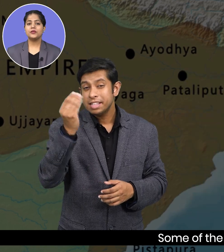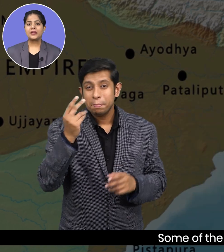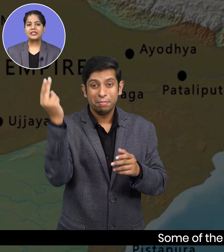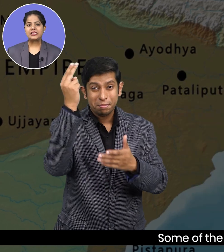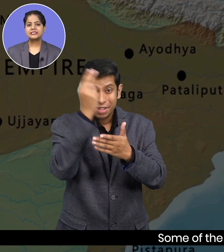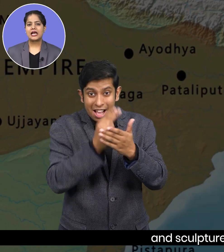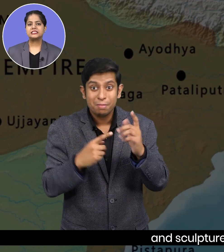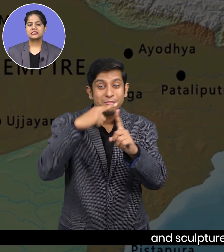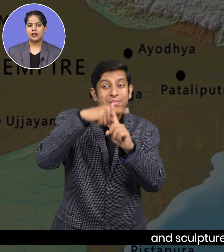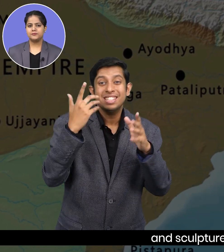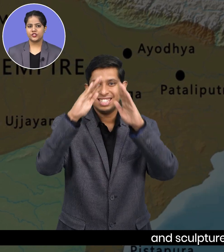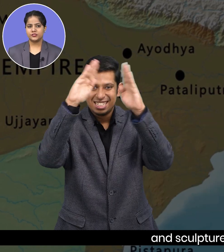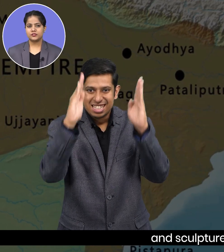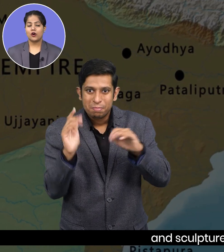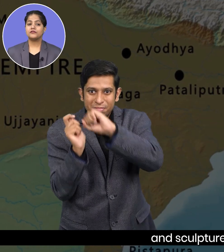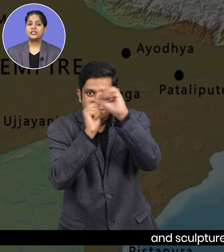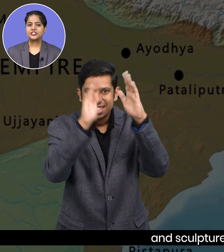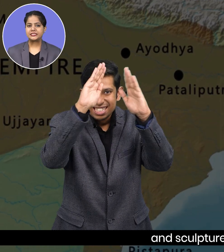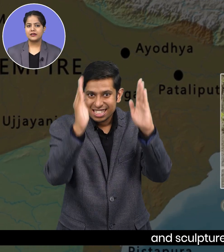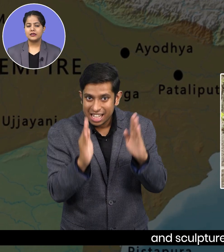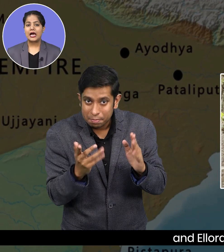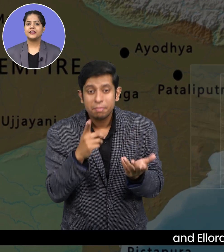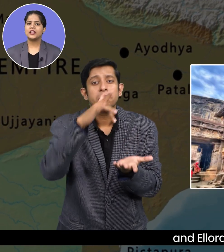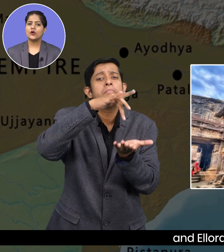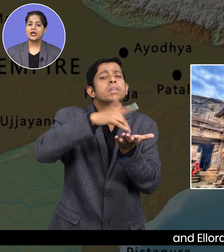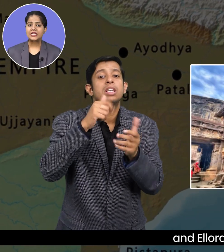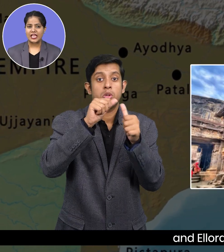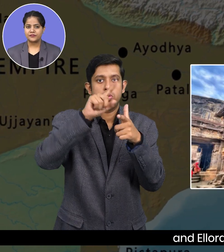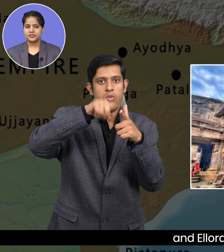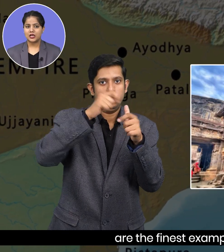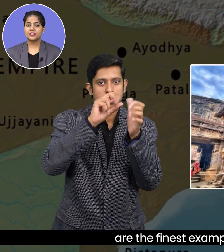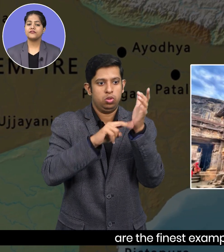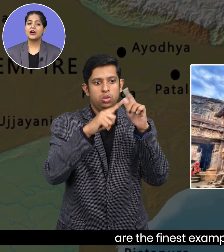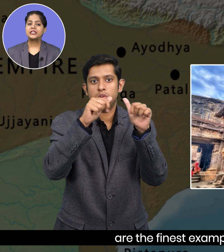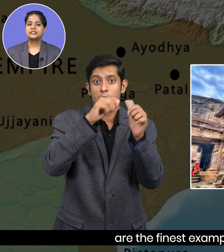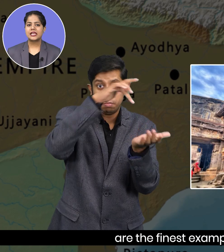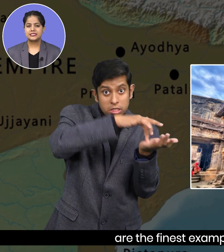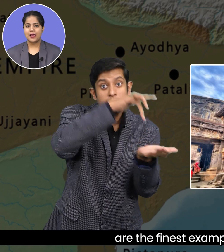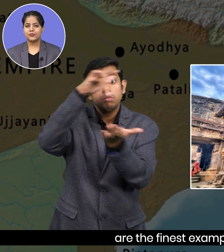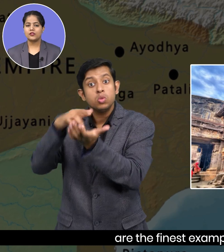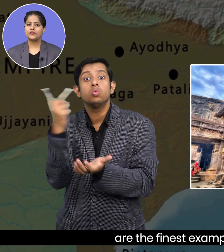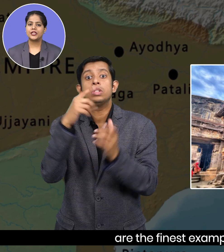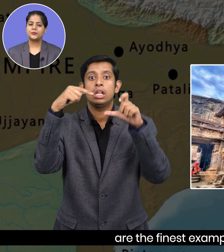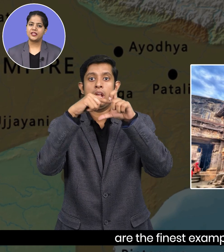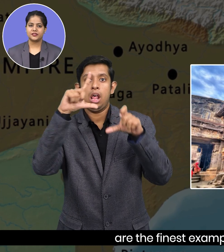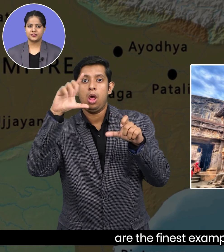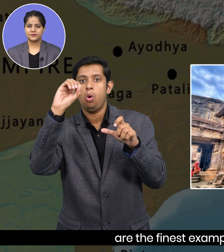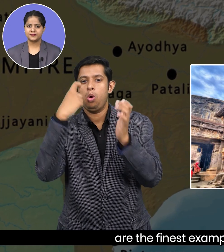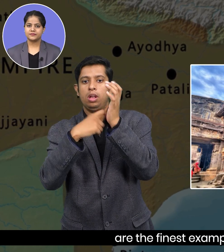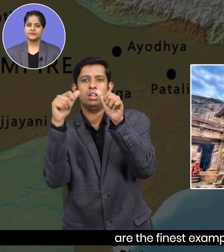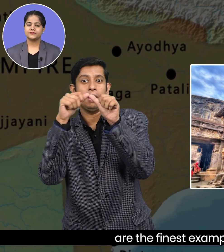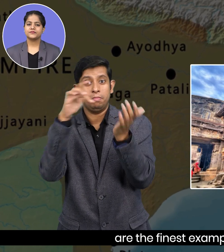Some of the paintings and sculptures of Ajanta and Ellora caves are the finest example of that